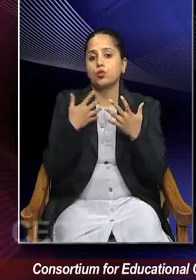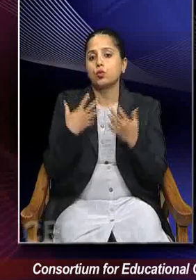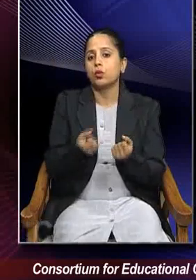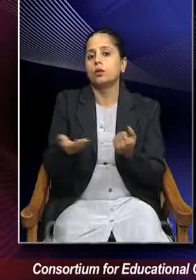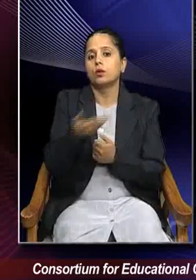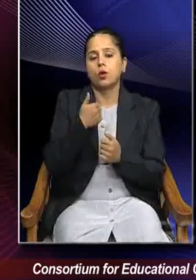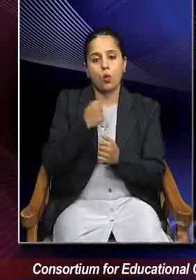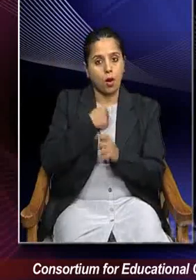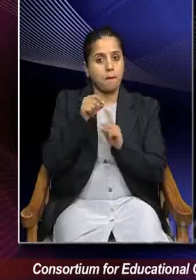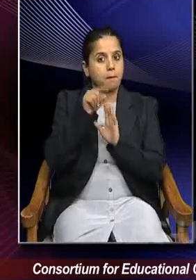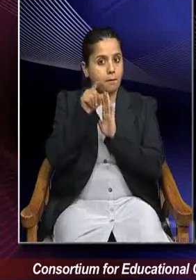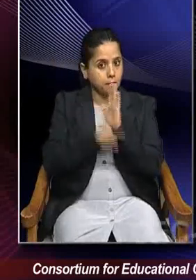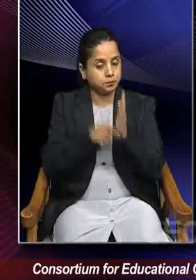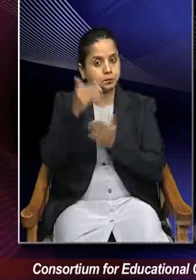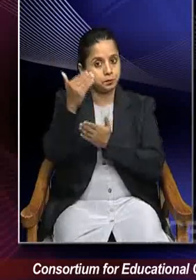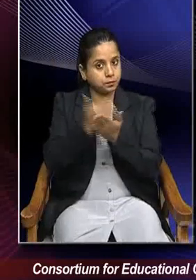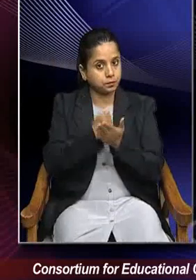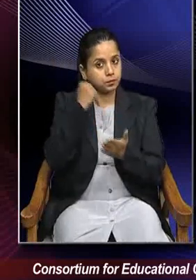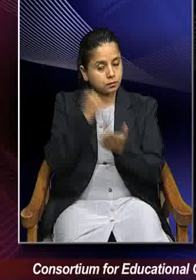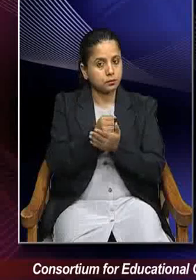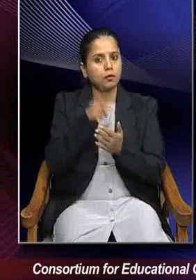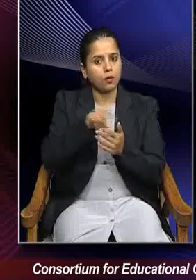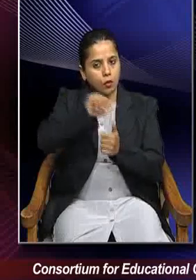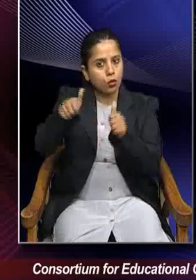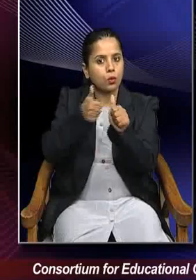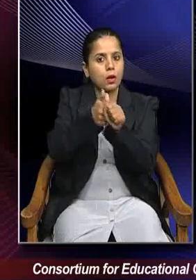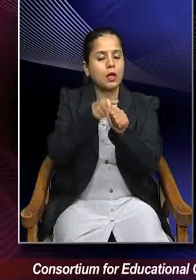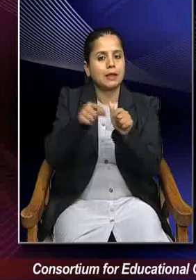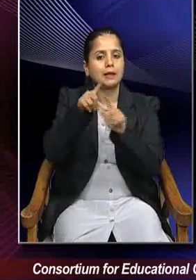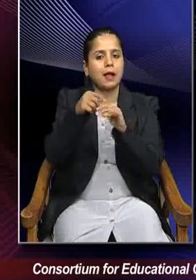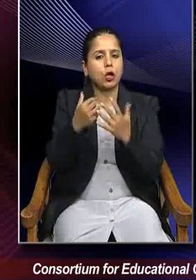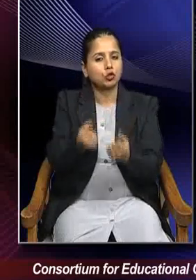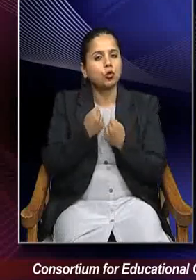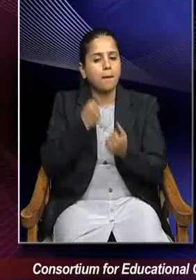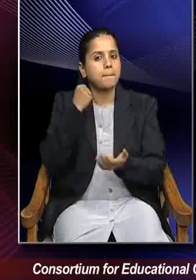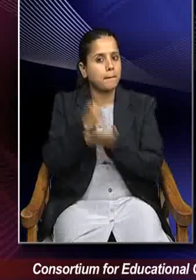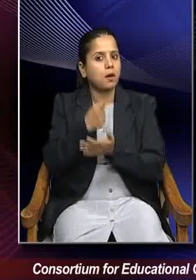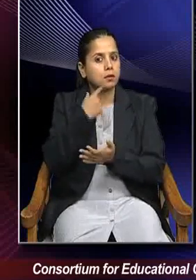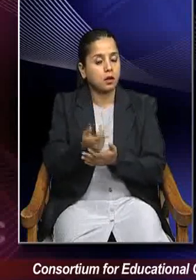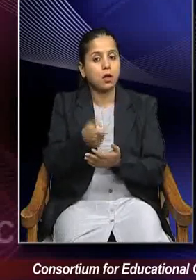our policies and programs to be backed up with robust data in order to take